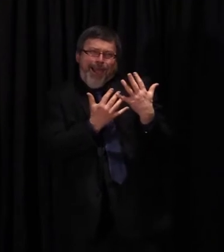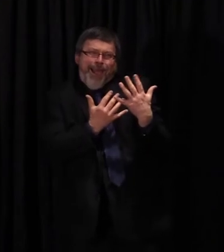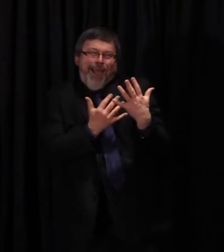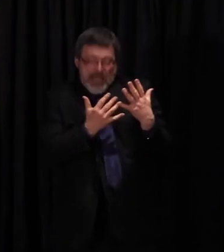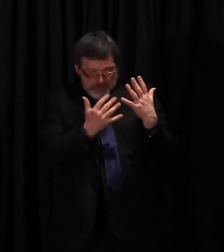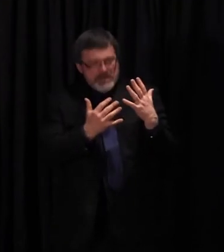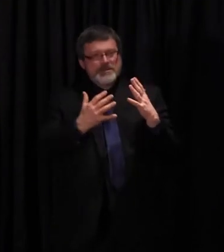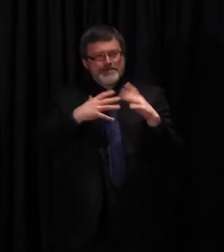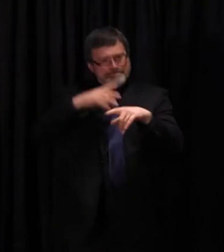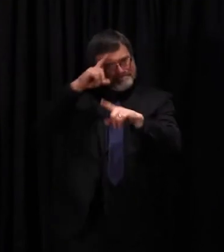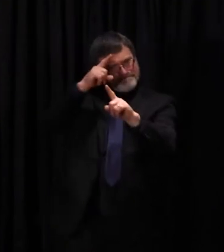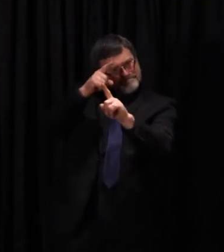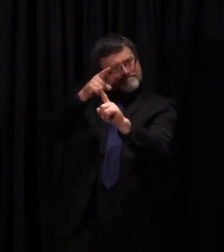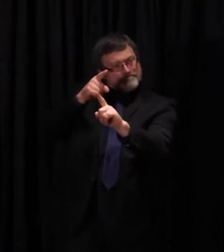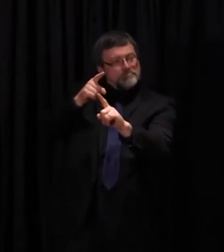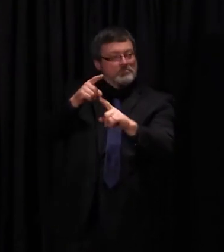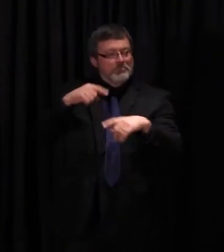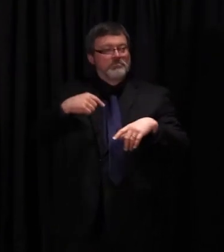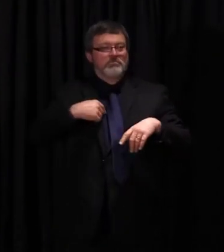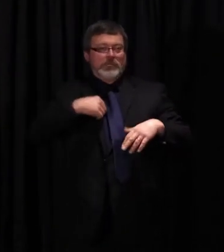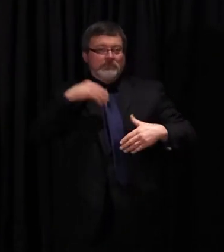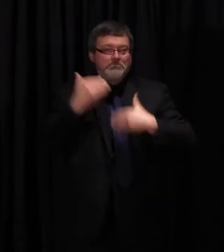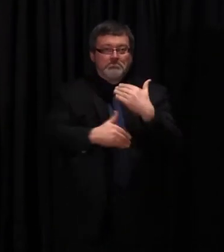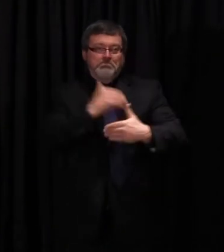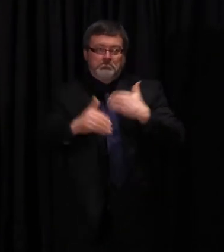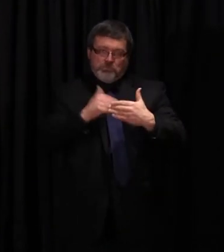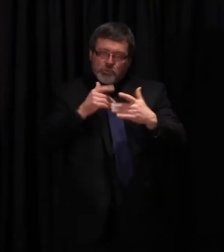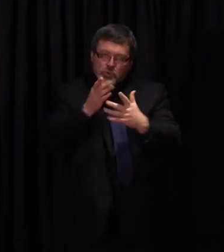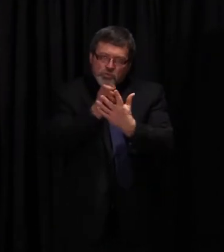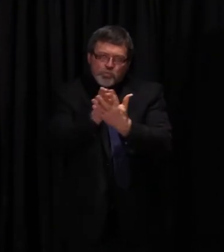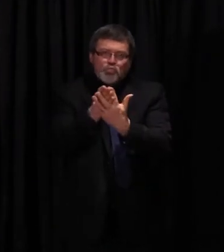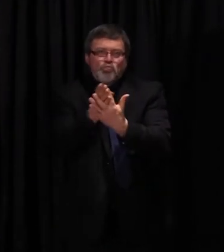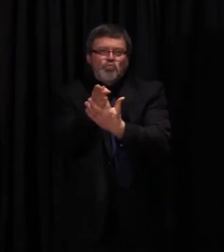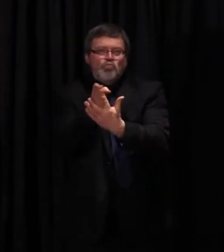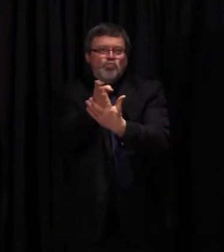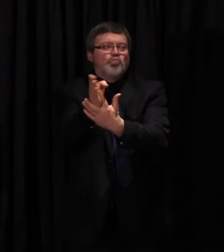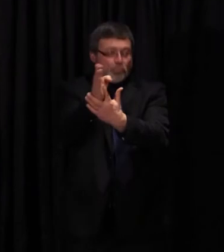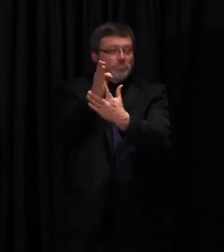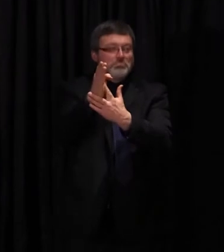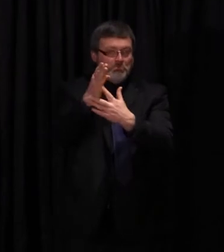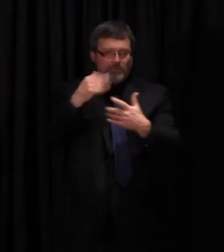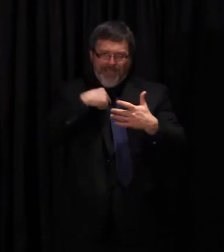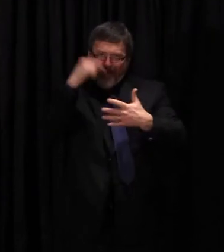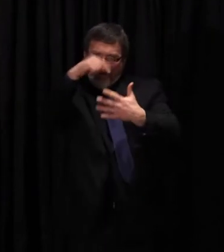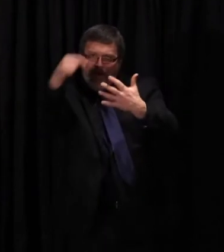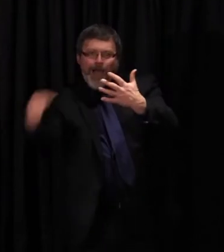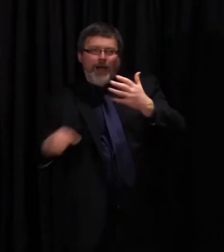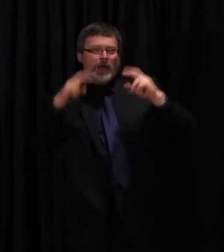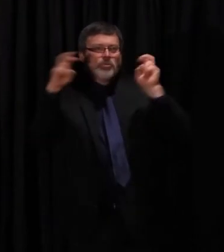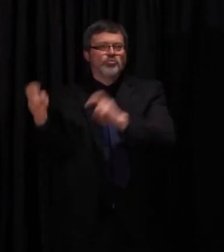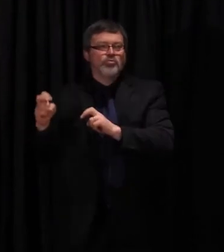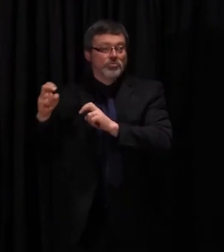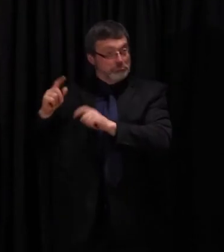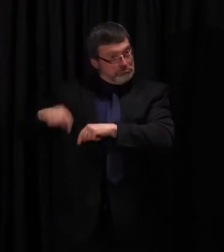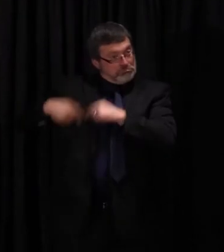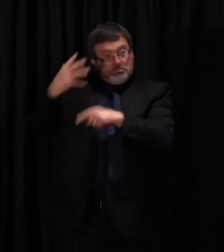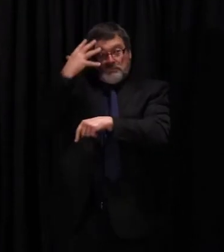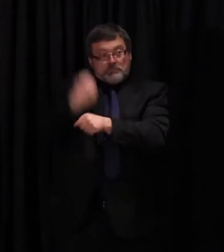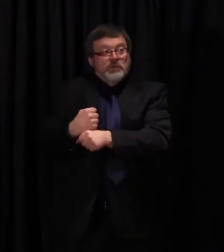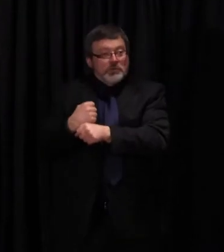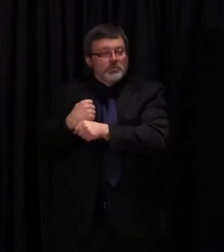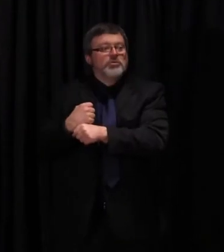We've been making headway on these issues for the last 5 years, putting ourselves in a position to reverse our workforce